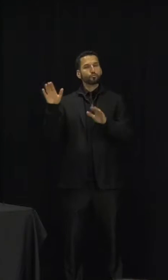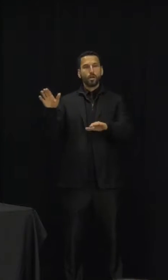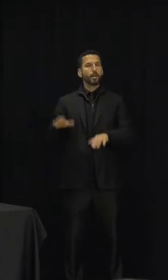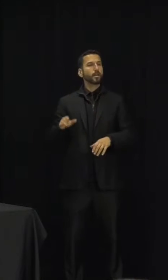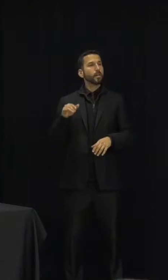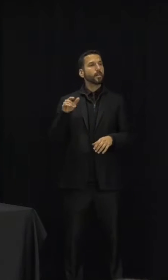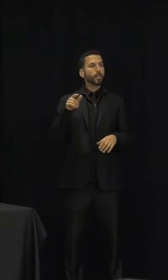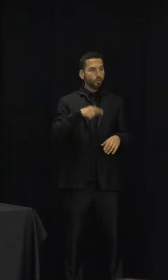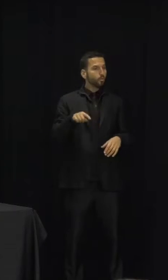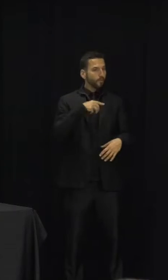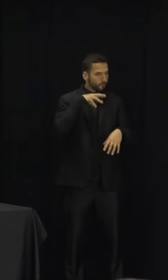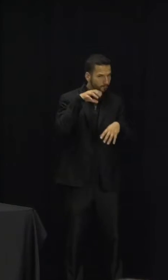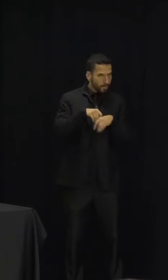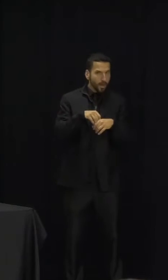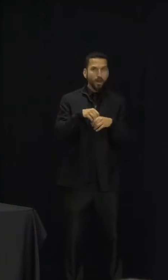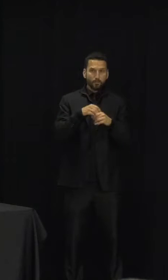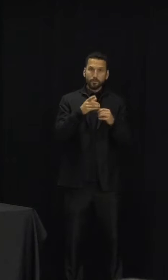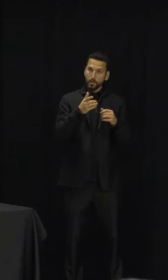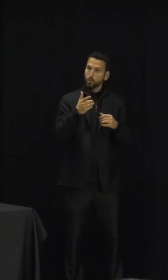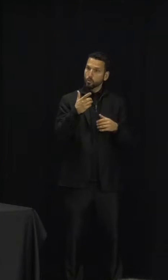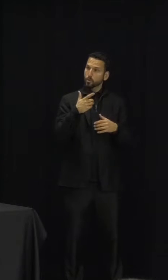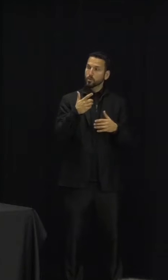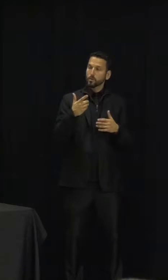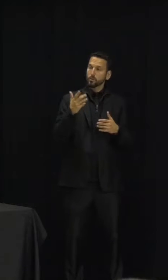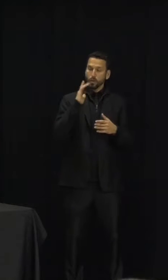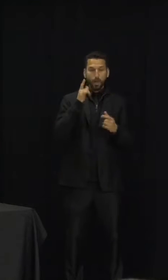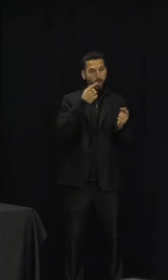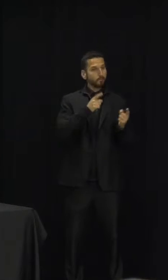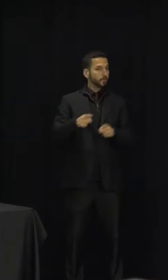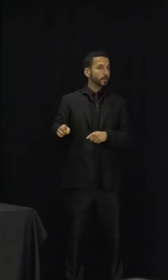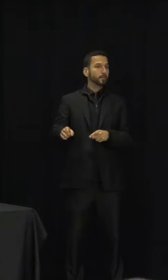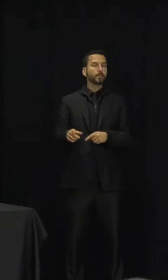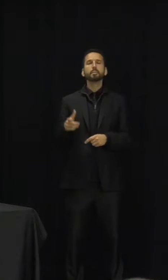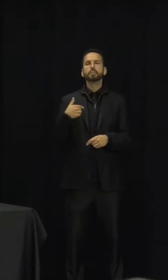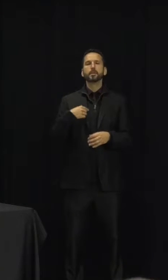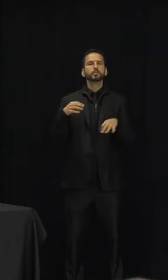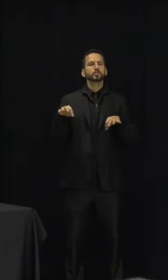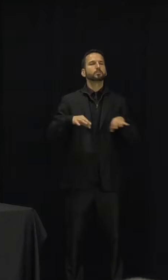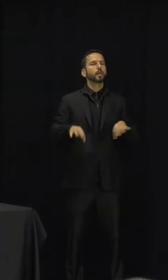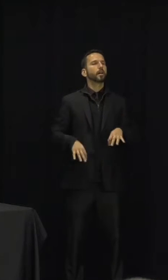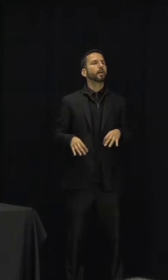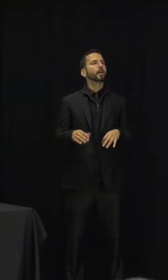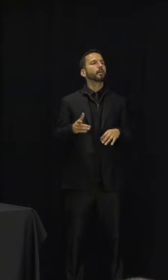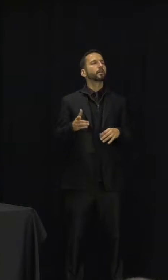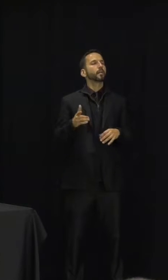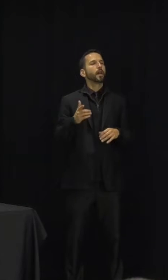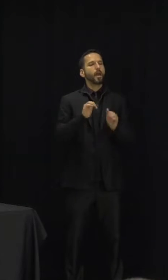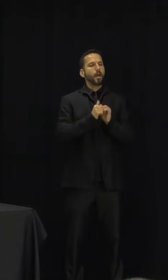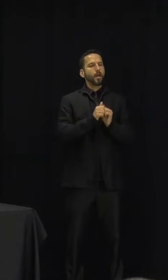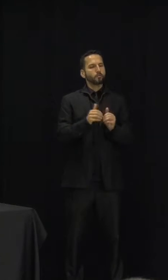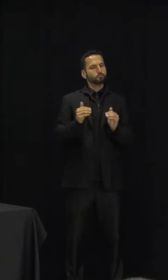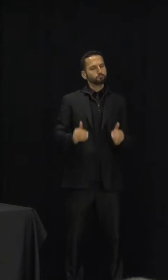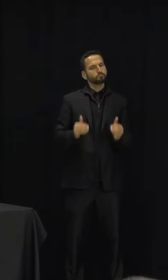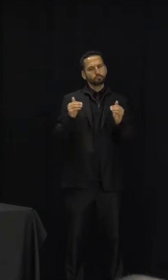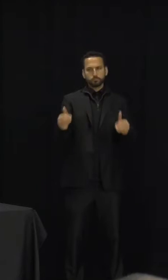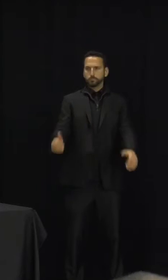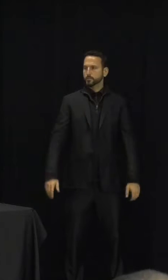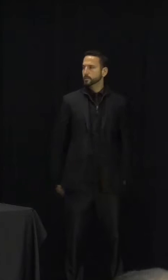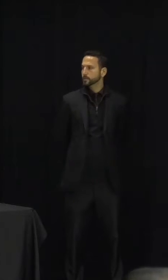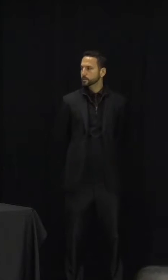access versus arts. The term access is thrown around a great deal with regard to